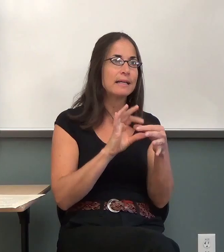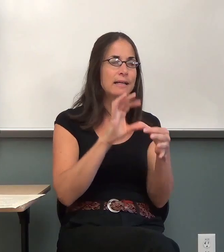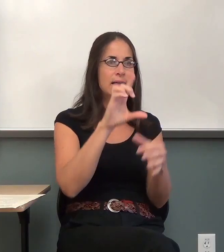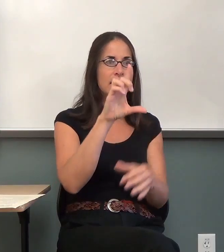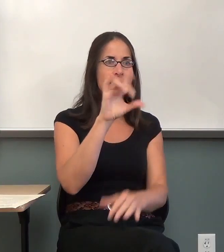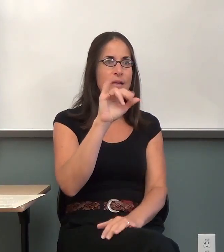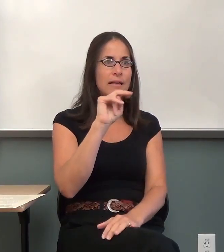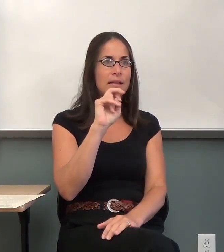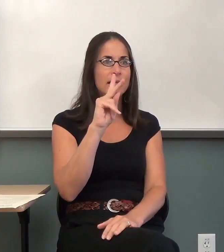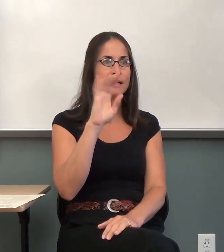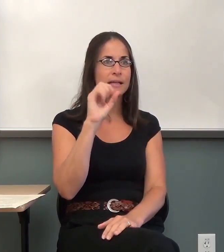linking,